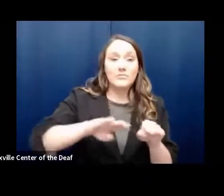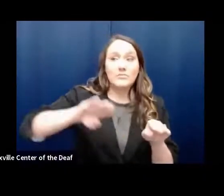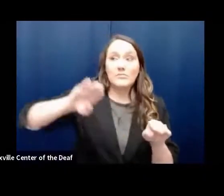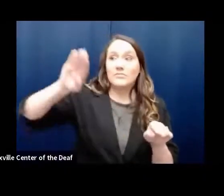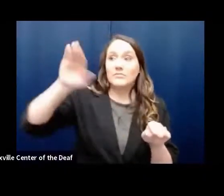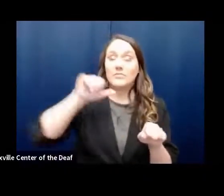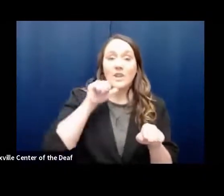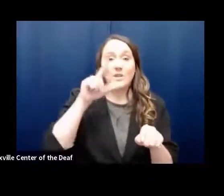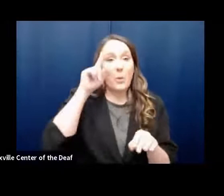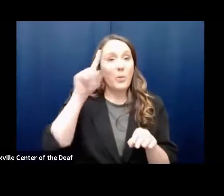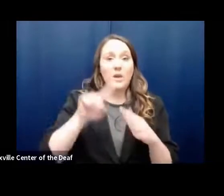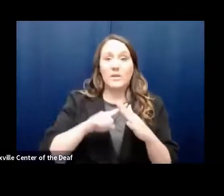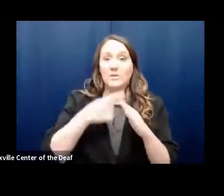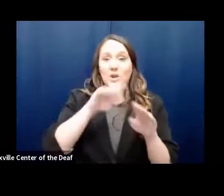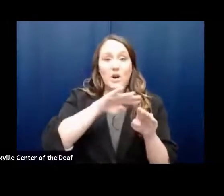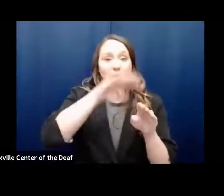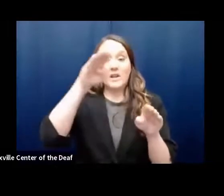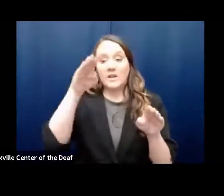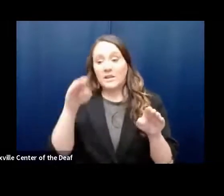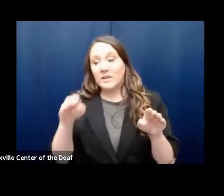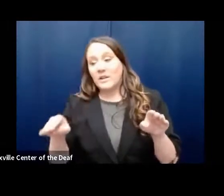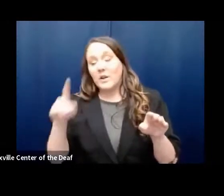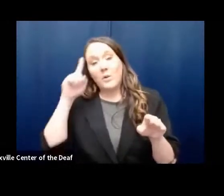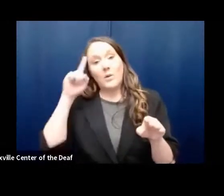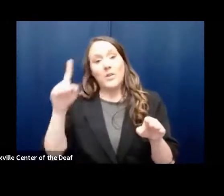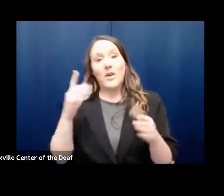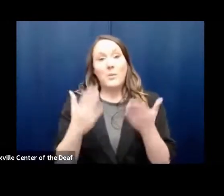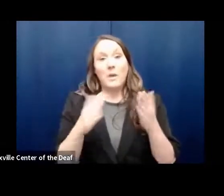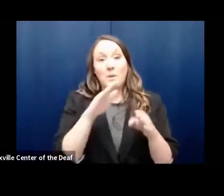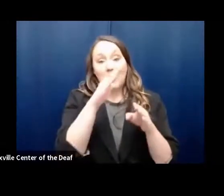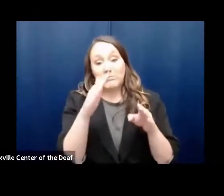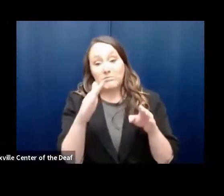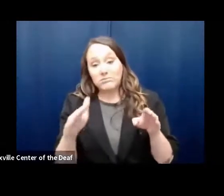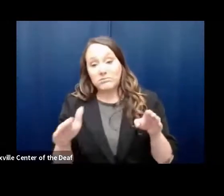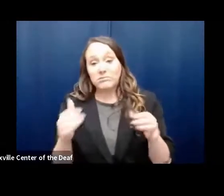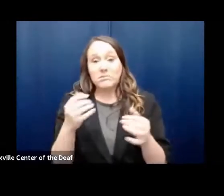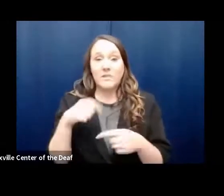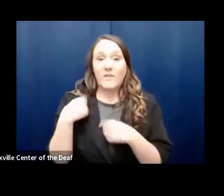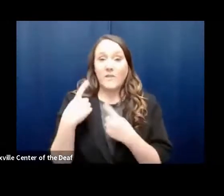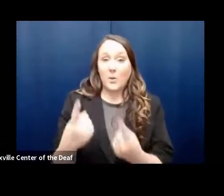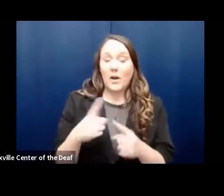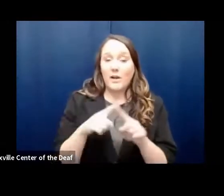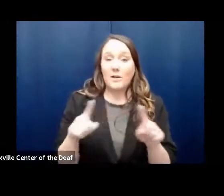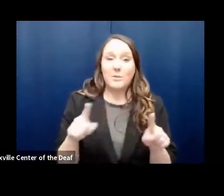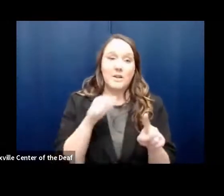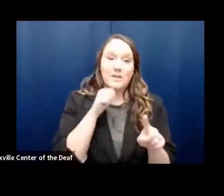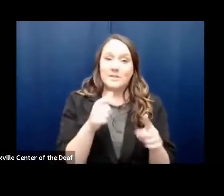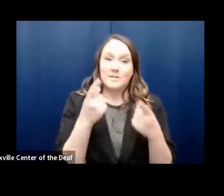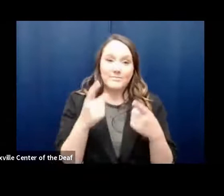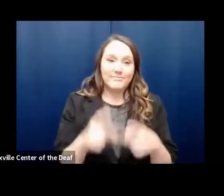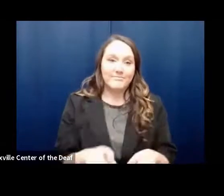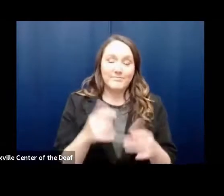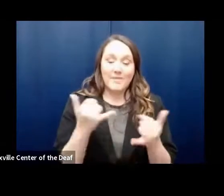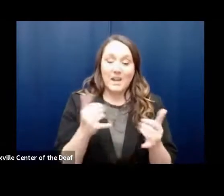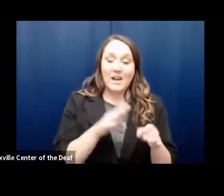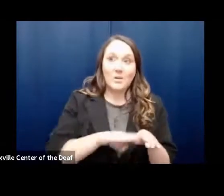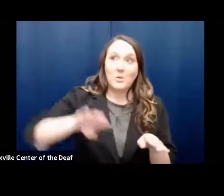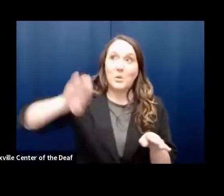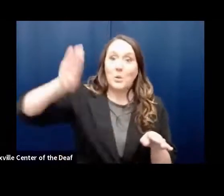we've headed back down. We thought maybe we were heading in the right direction for a while, and it has not played out that way. So,